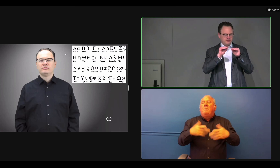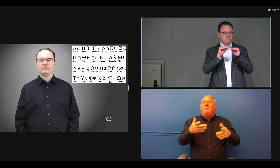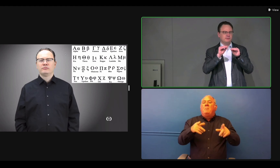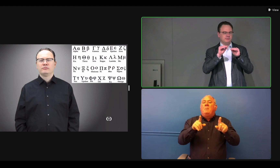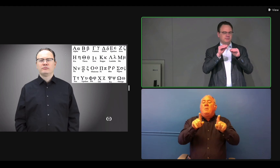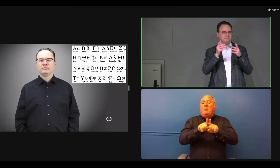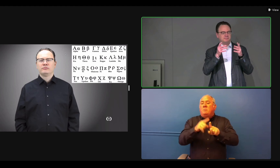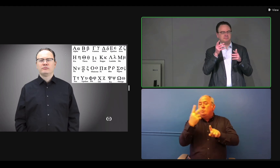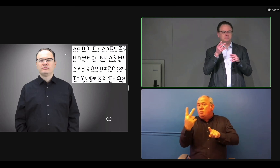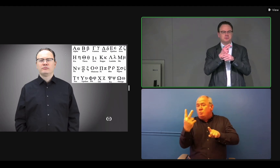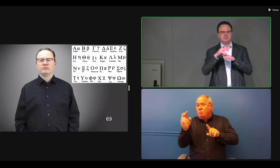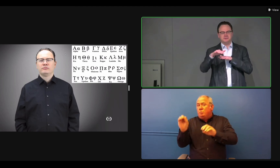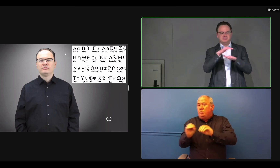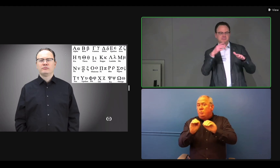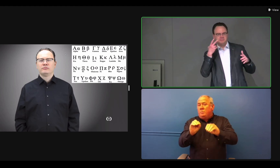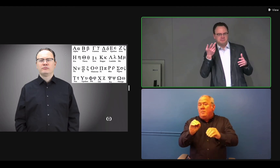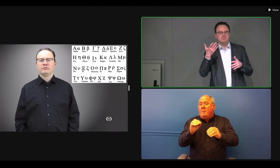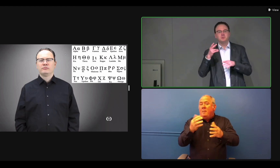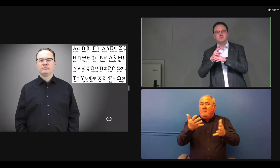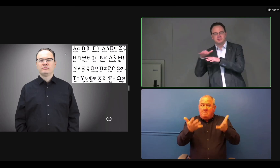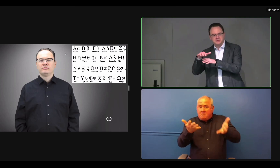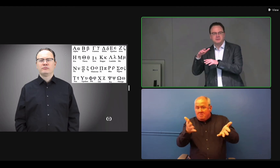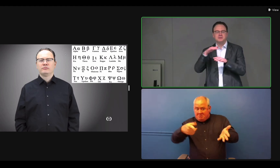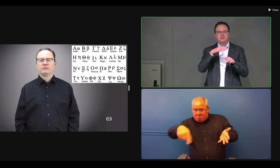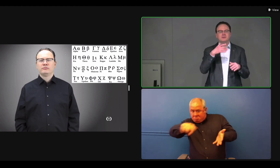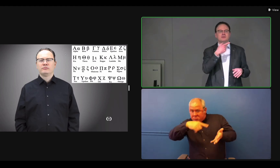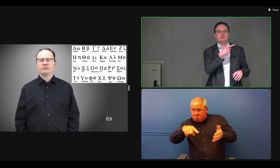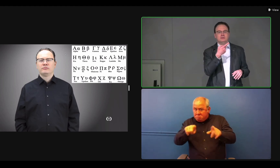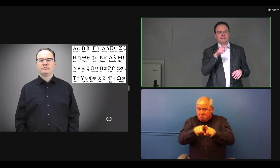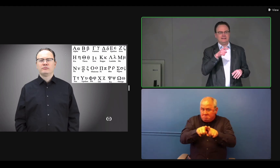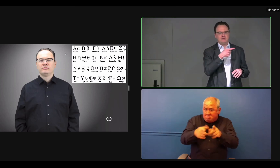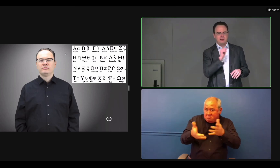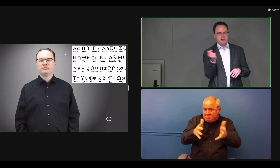So you've perhaps seen that there is some variation in some of the letters.